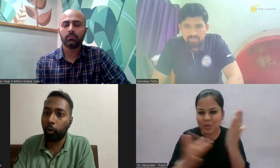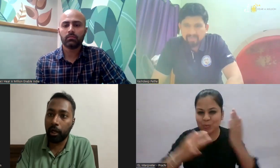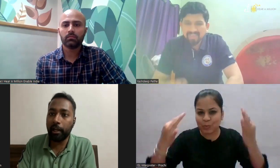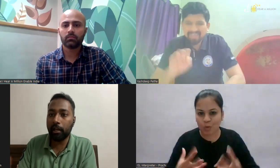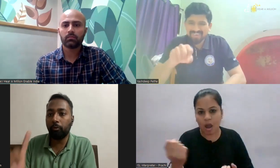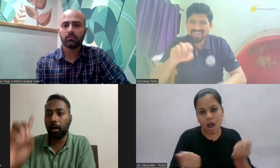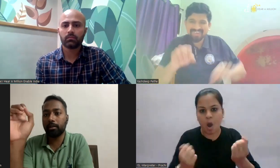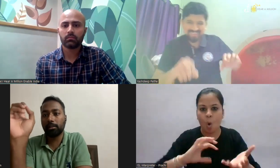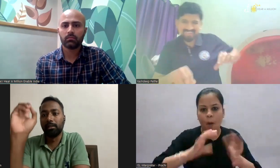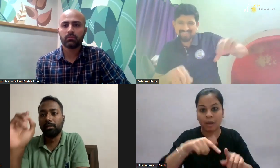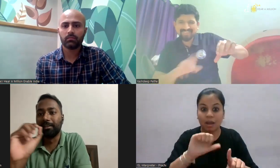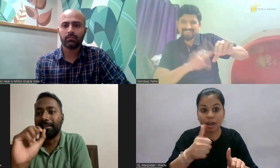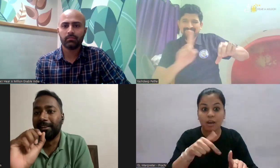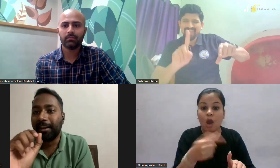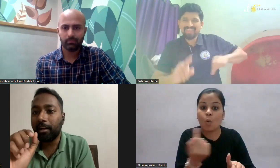that